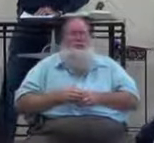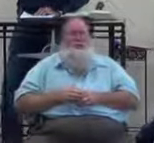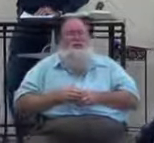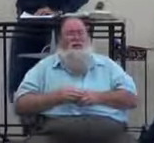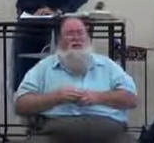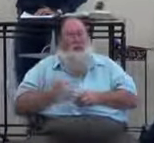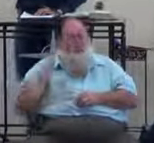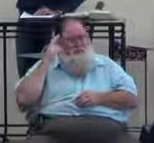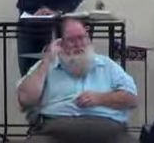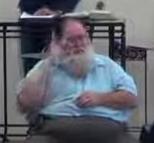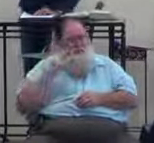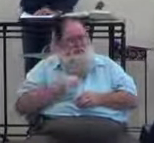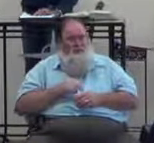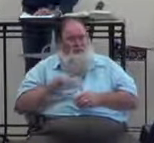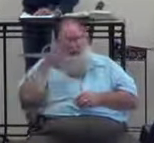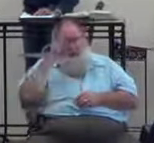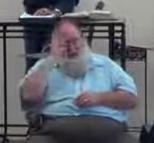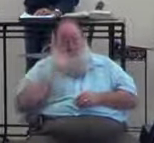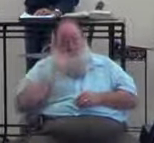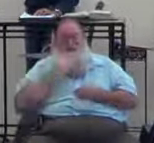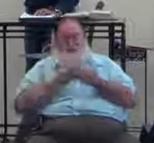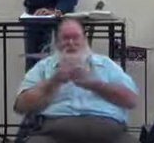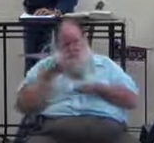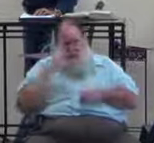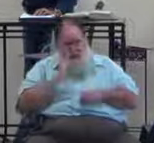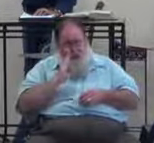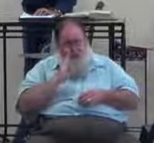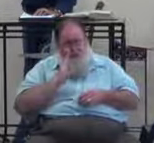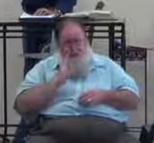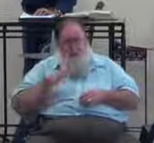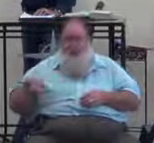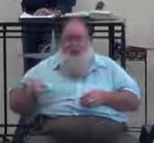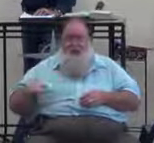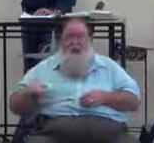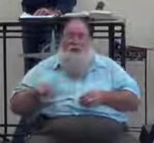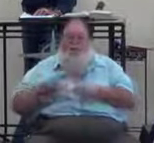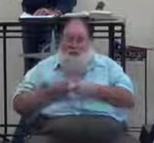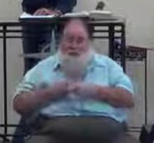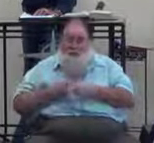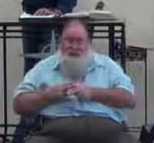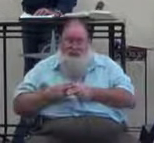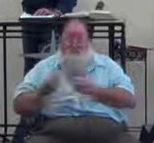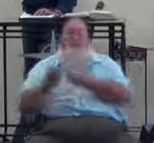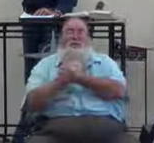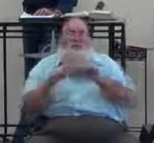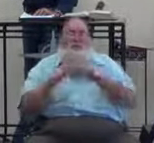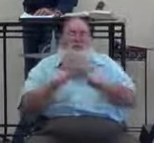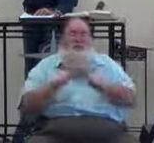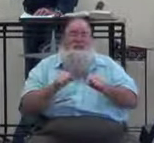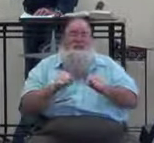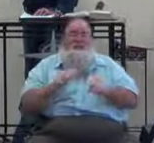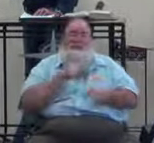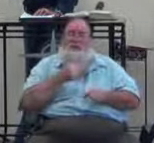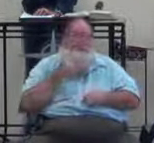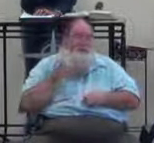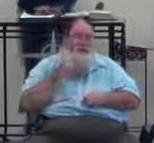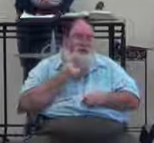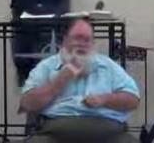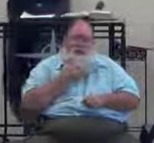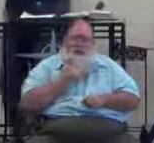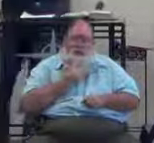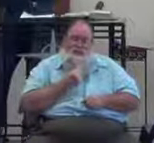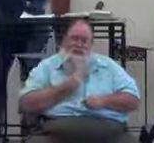God is a good God. And Saul's going to, will soon save the Gentiles. Saul